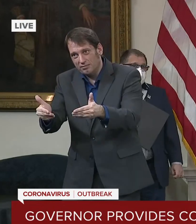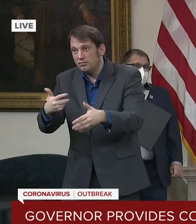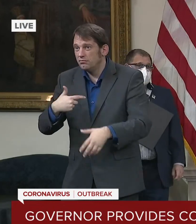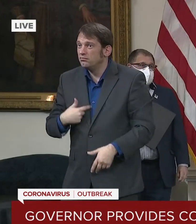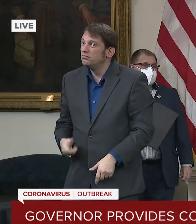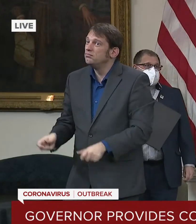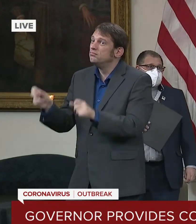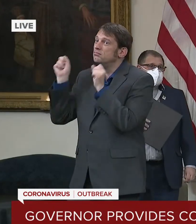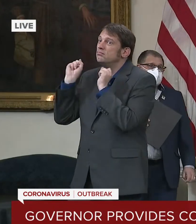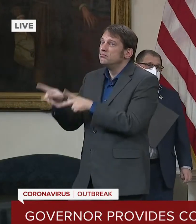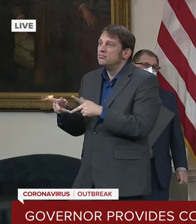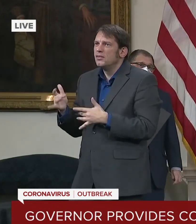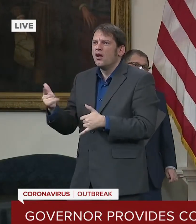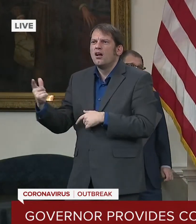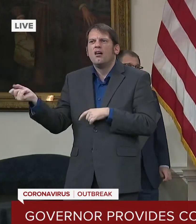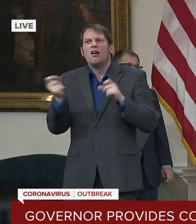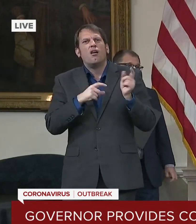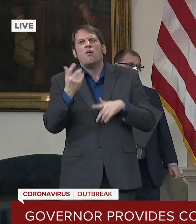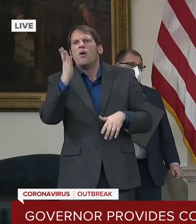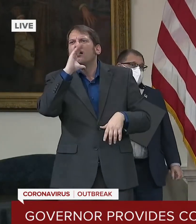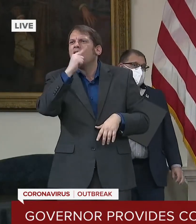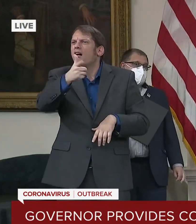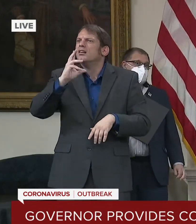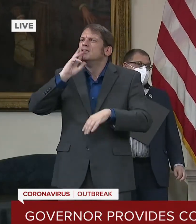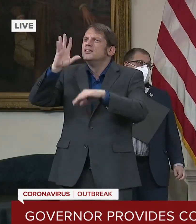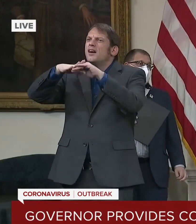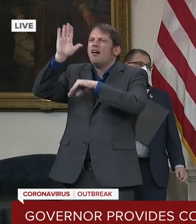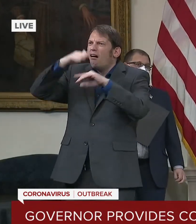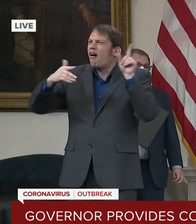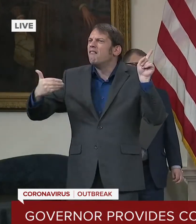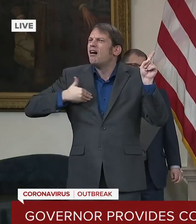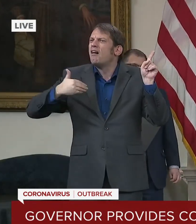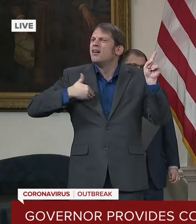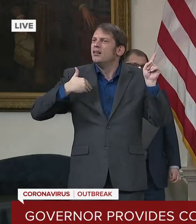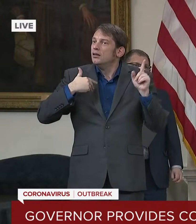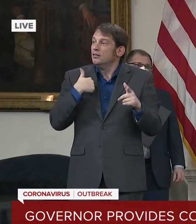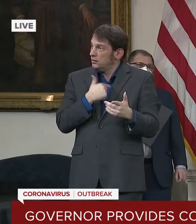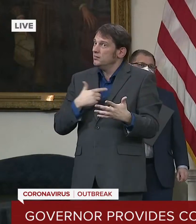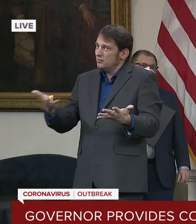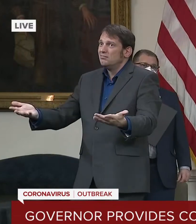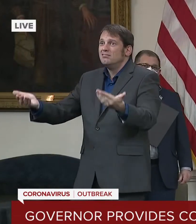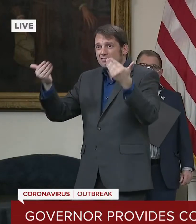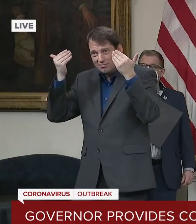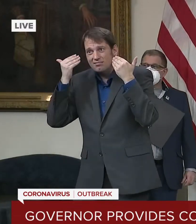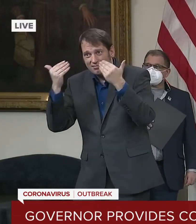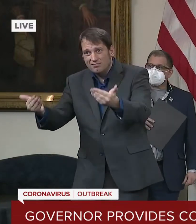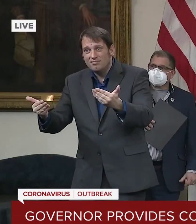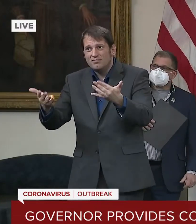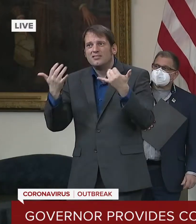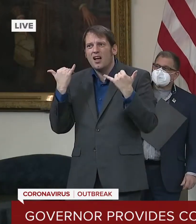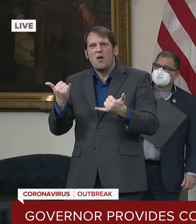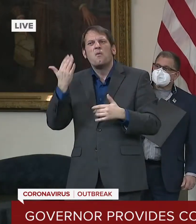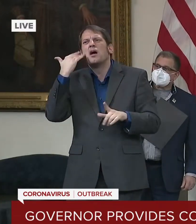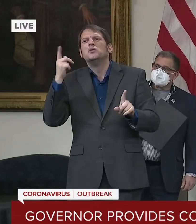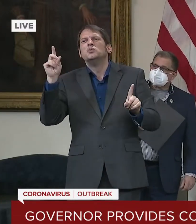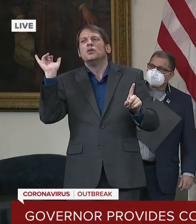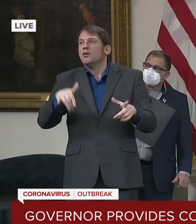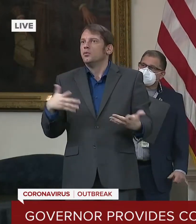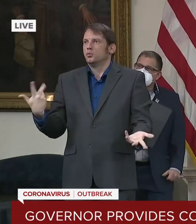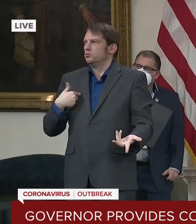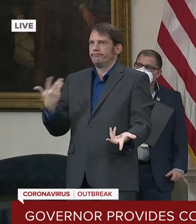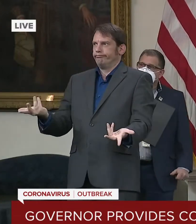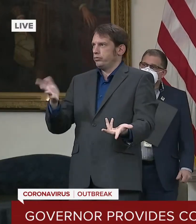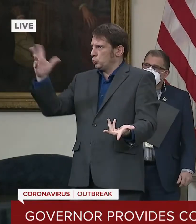get it here like they can in other states? Then a week later, it's like, why did you do that? It doesn't make any sense. Governor, a question about